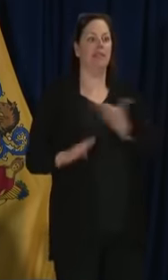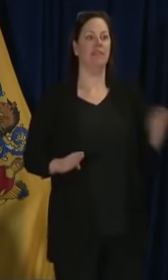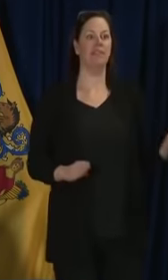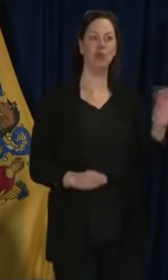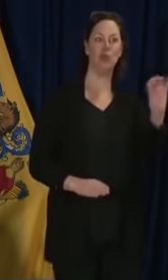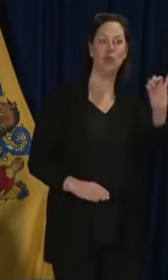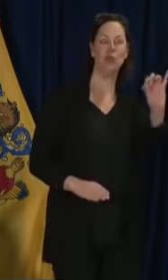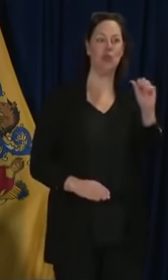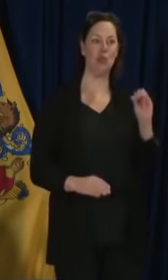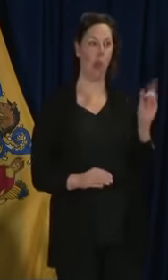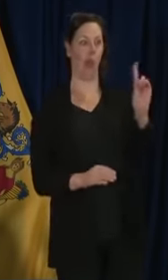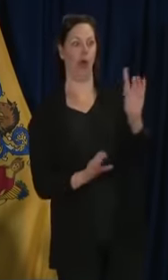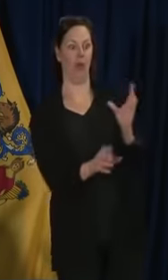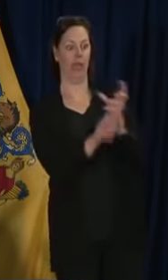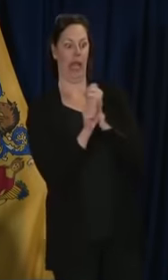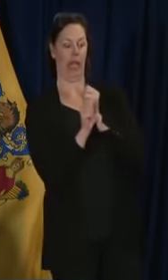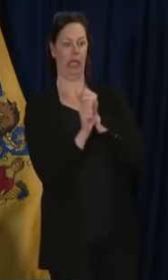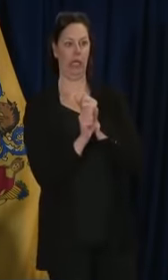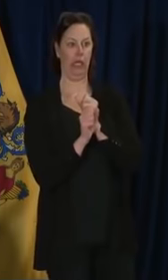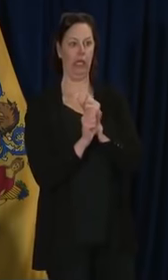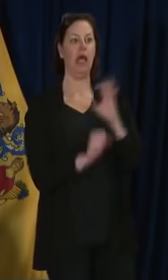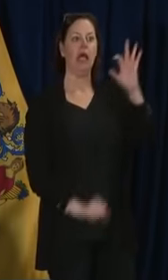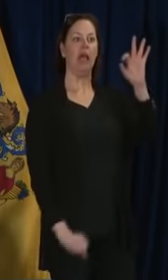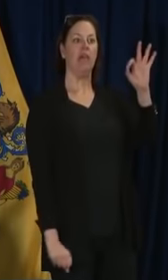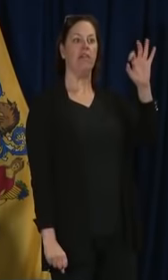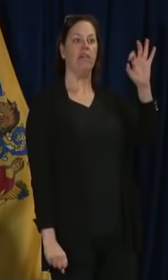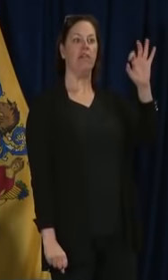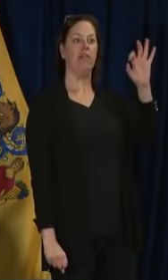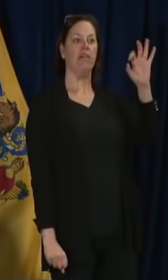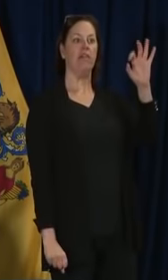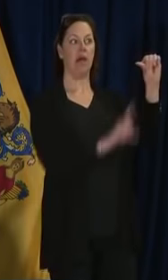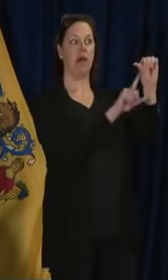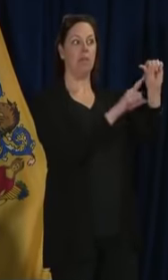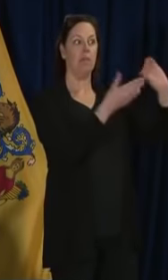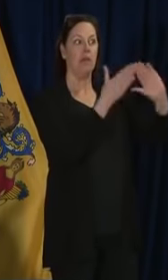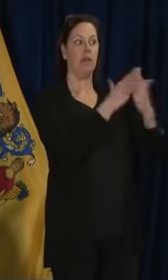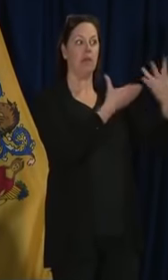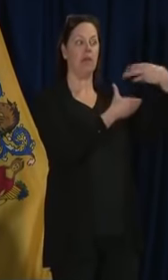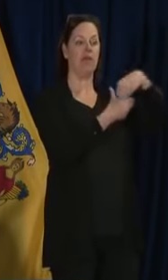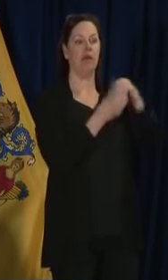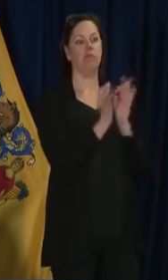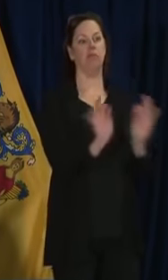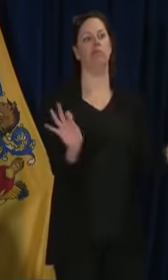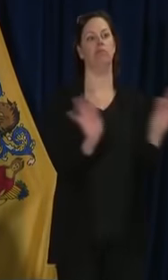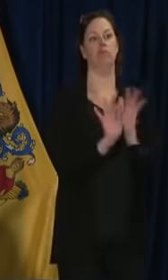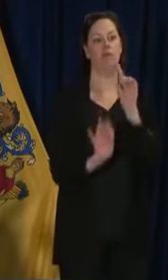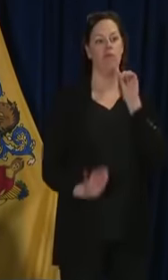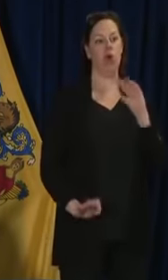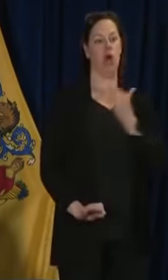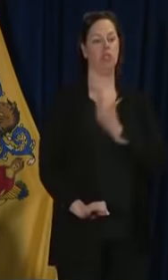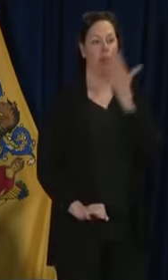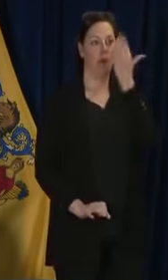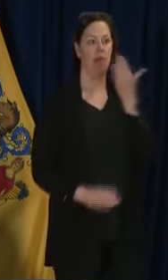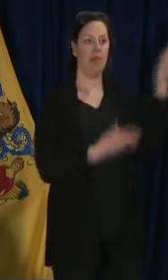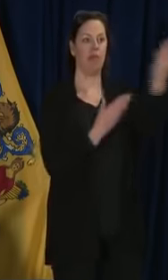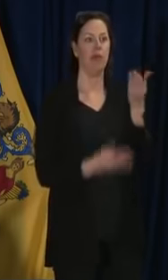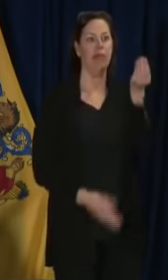one. FEMA being involved has a 1 + 1 = 3 outcome here, including in the sense they're bringing their own